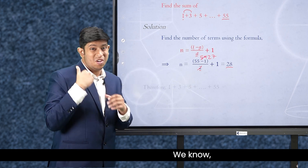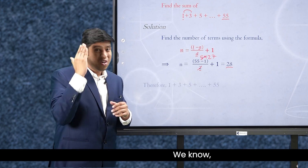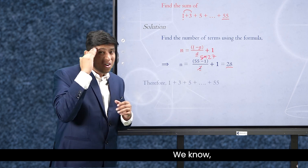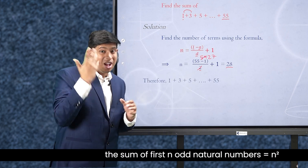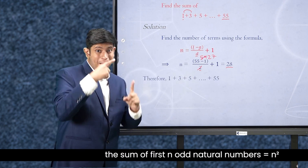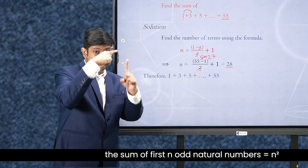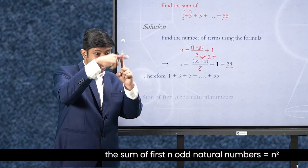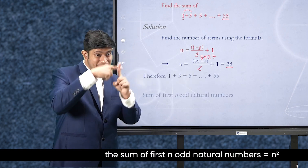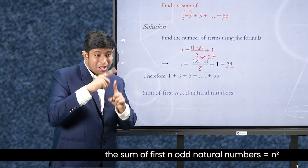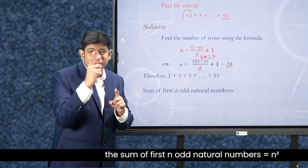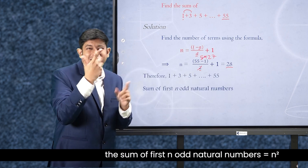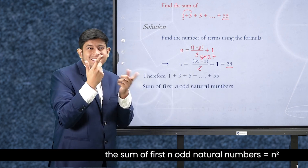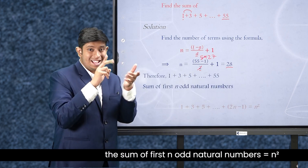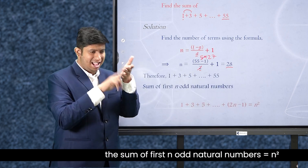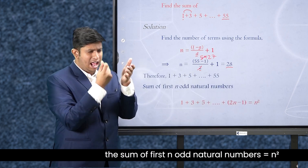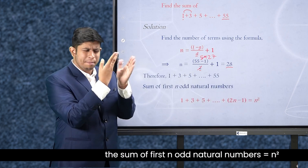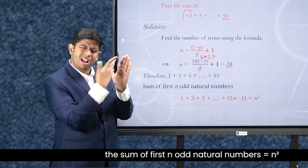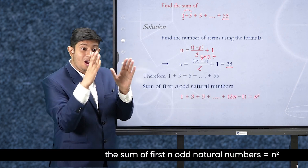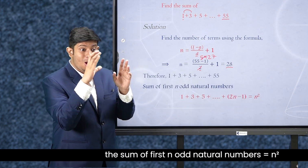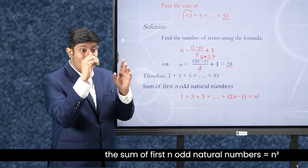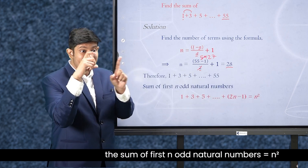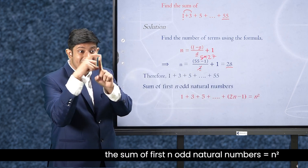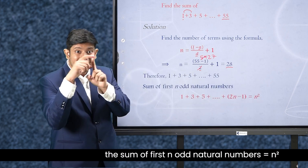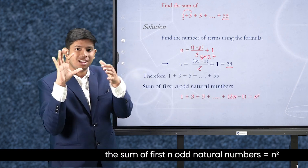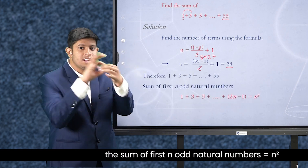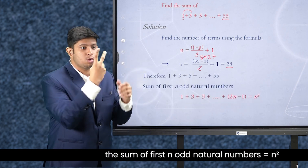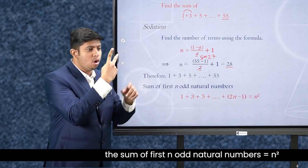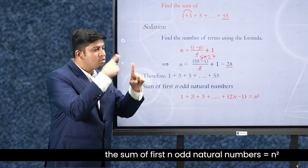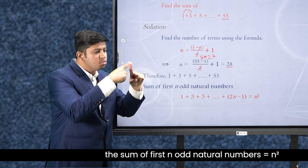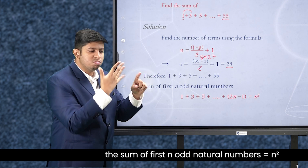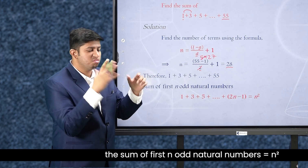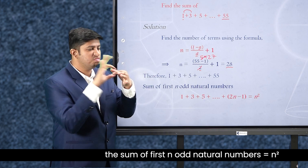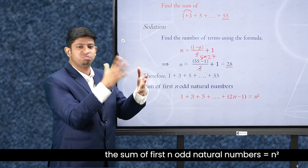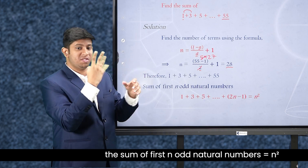We know the sum of first n odd natural numbers is equal to n square.